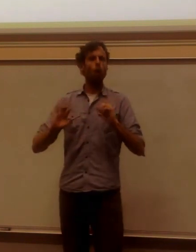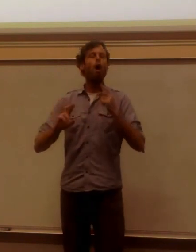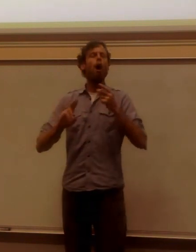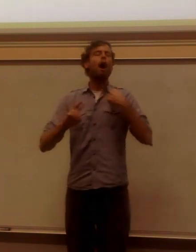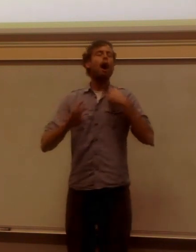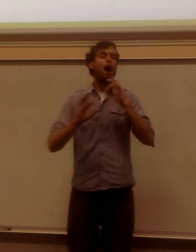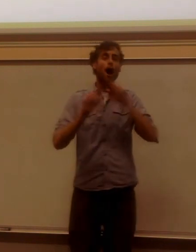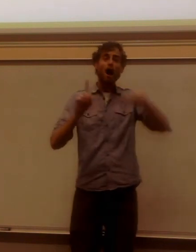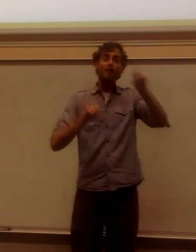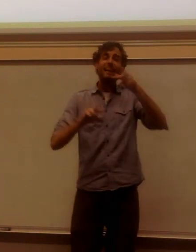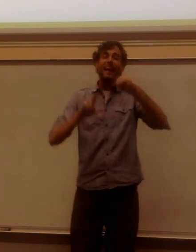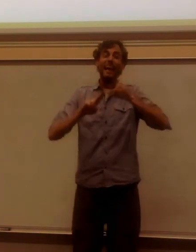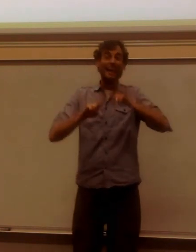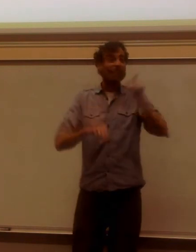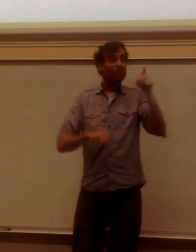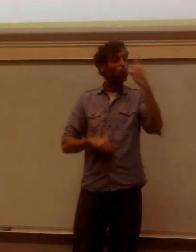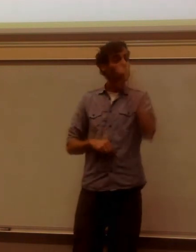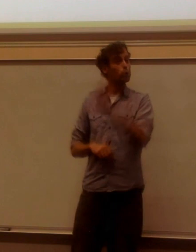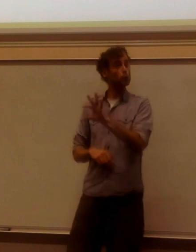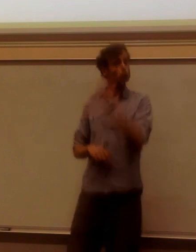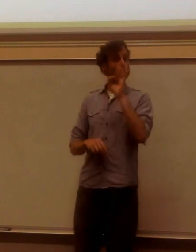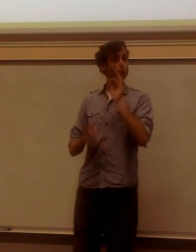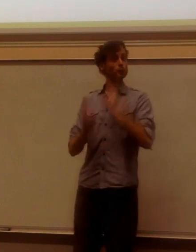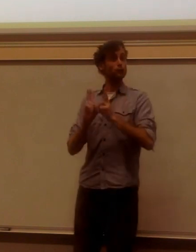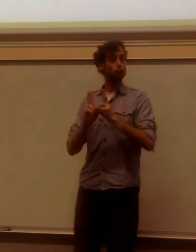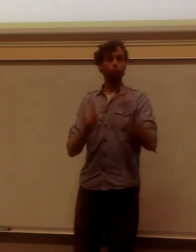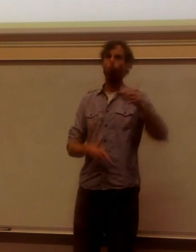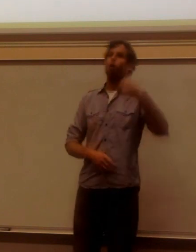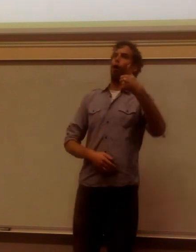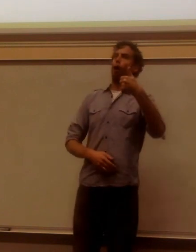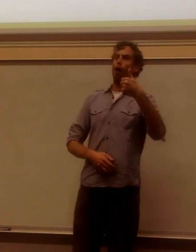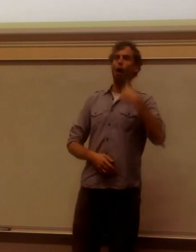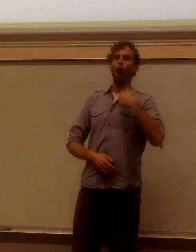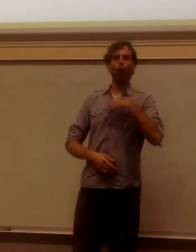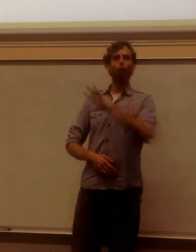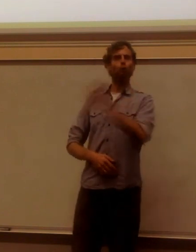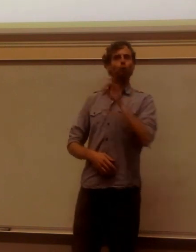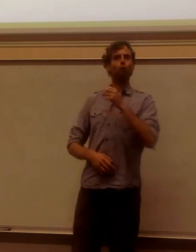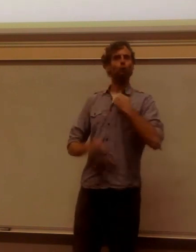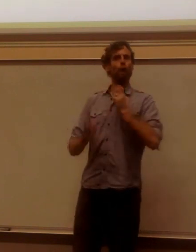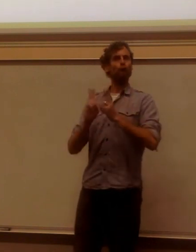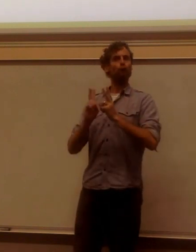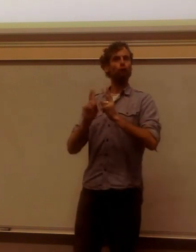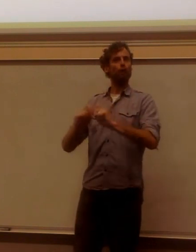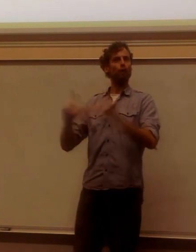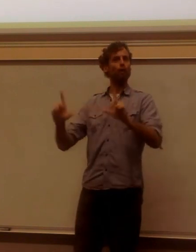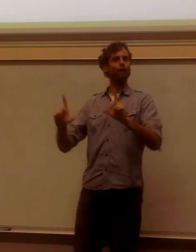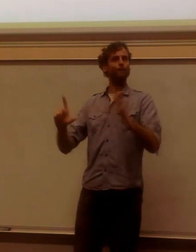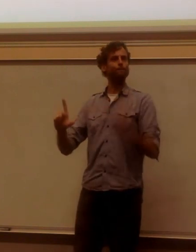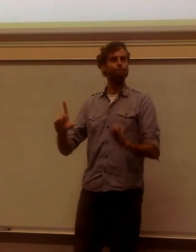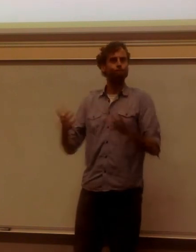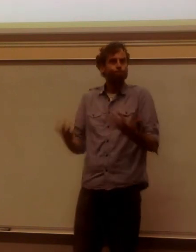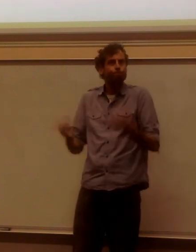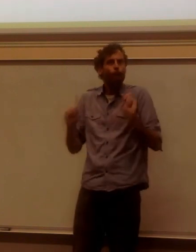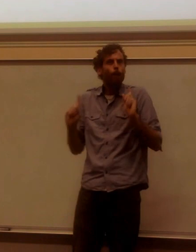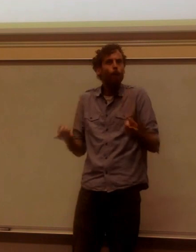And some people commented on the lack of choice of interpreters available to them, because when asked, they said they would normally